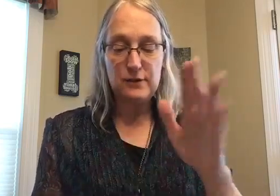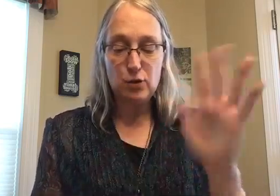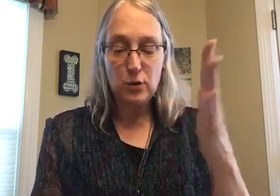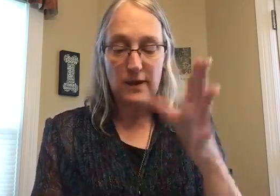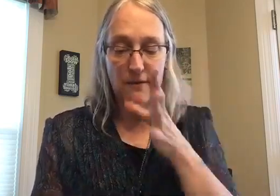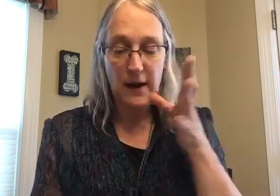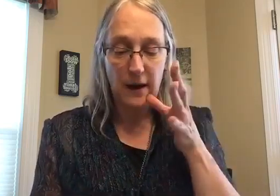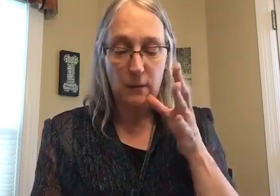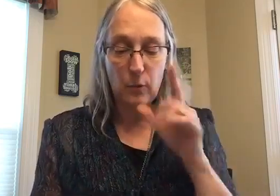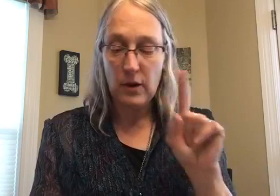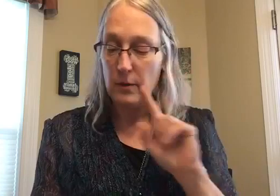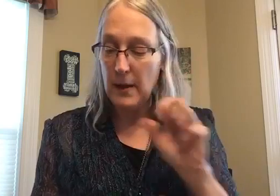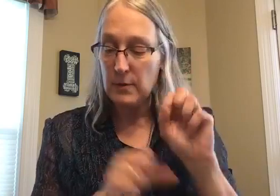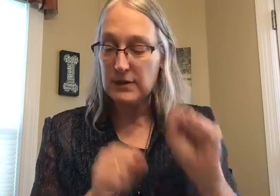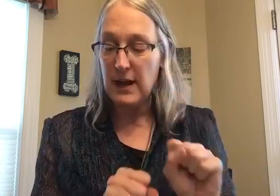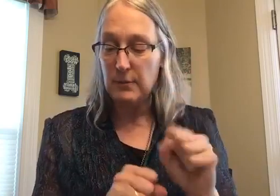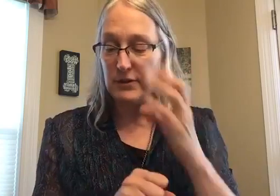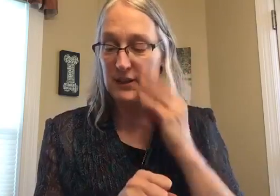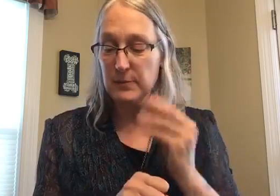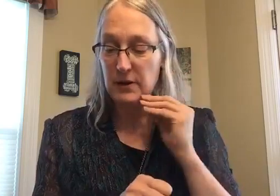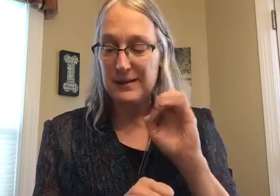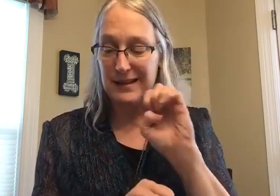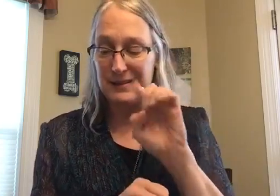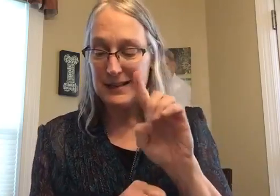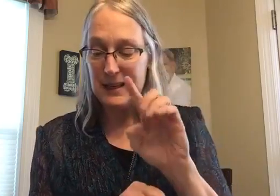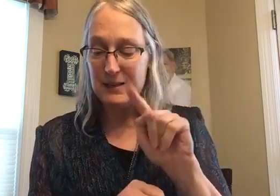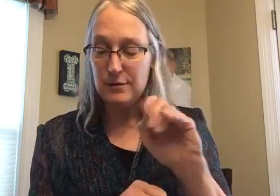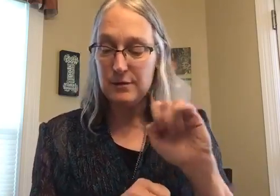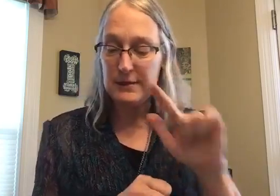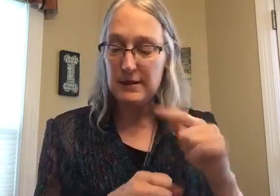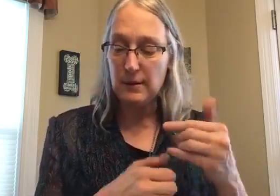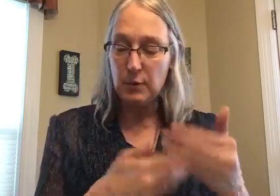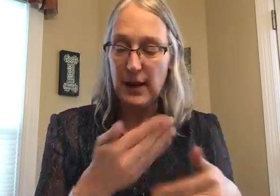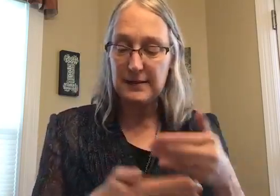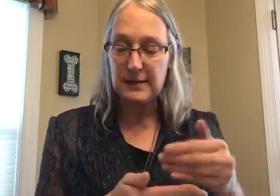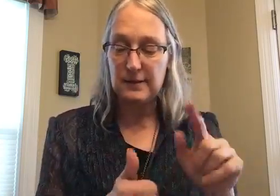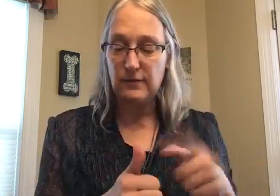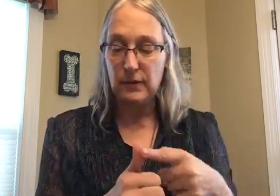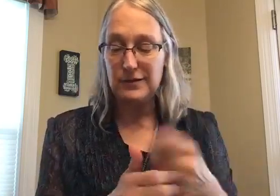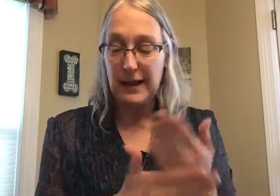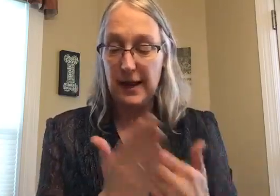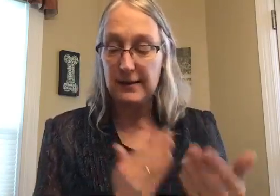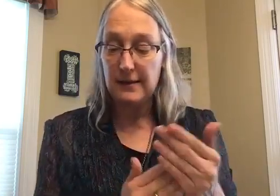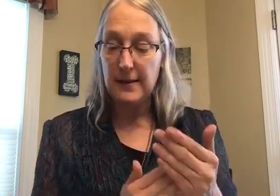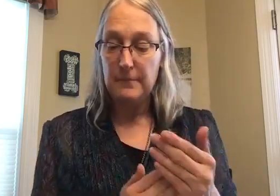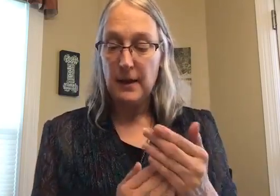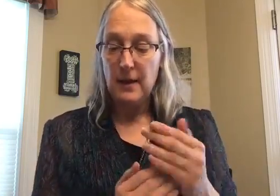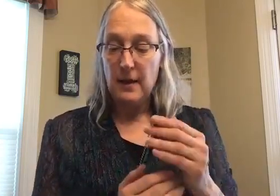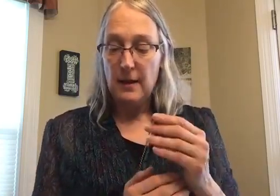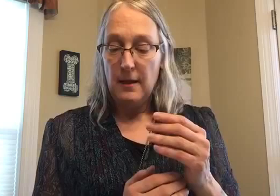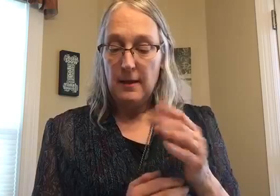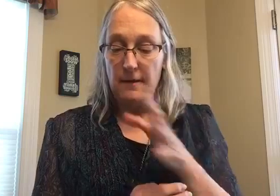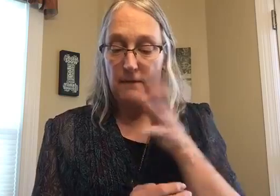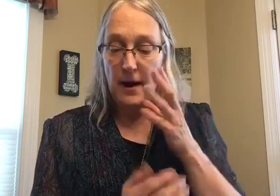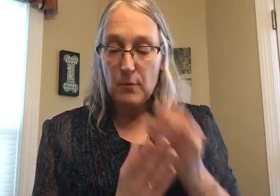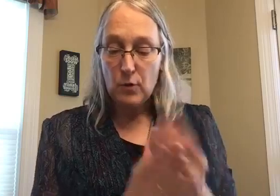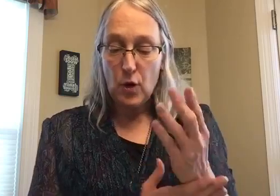tree farm where the members are able to experience our seed to seal process firsthand. The farm grows